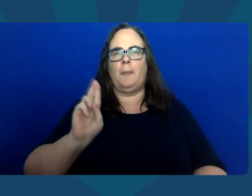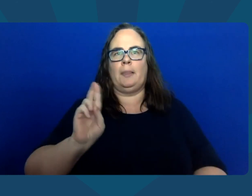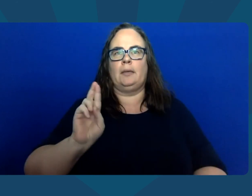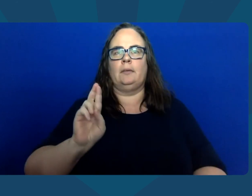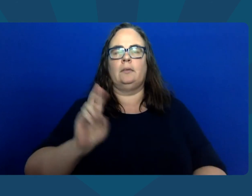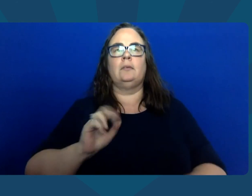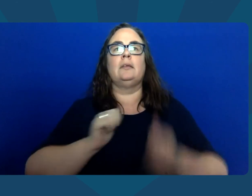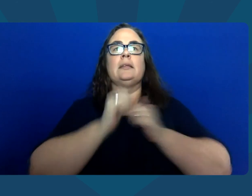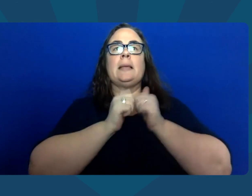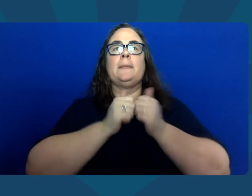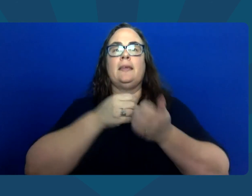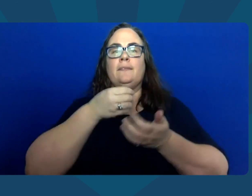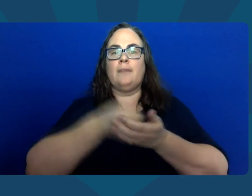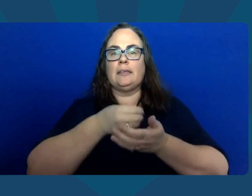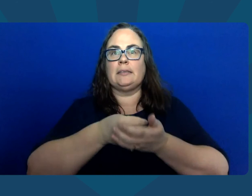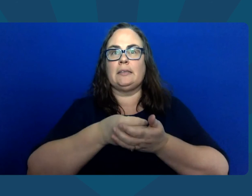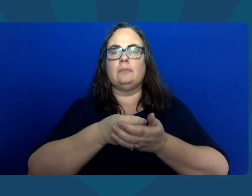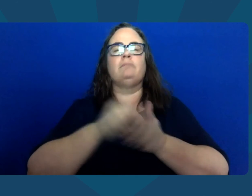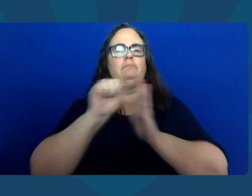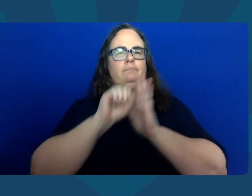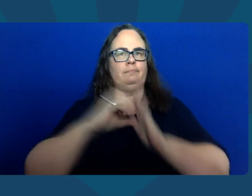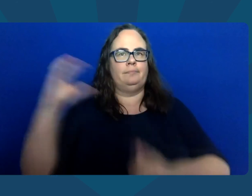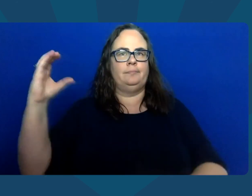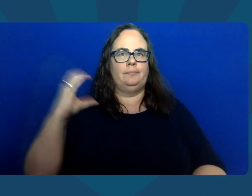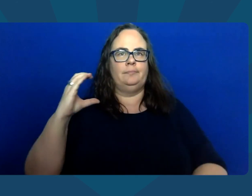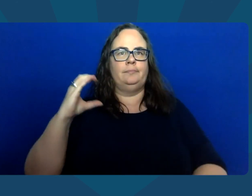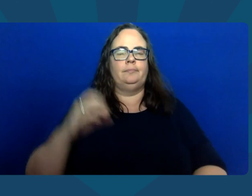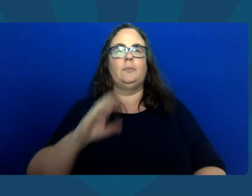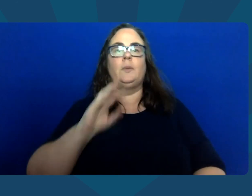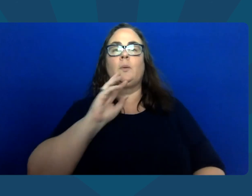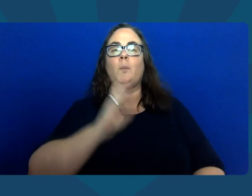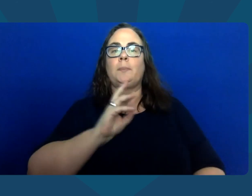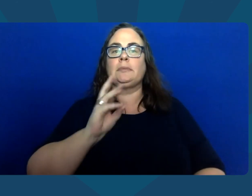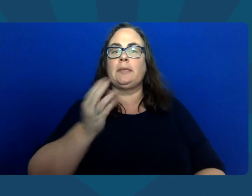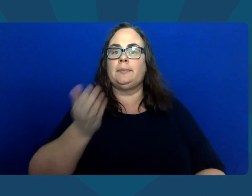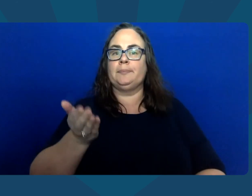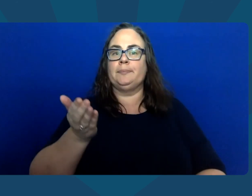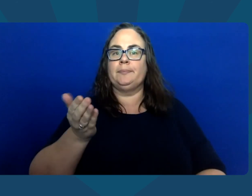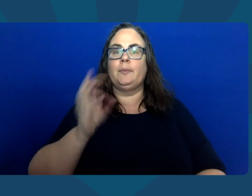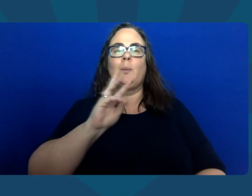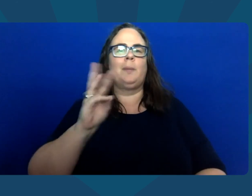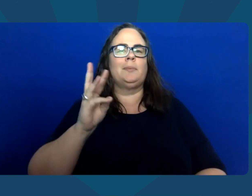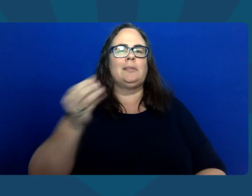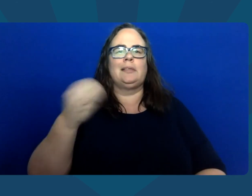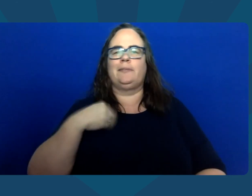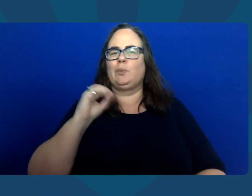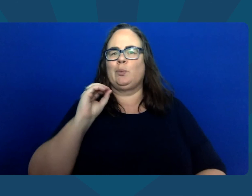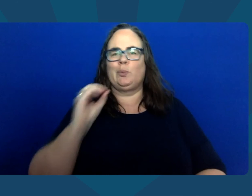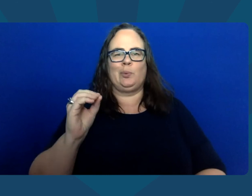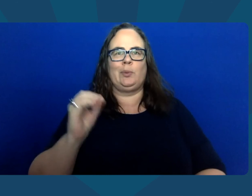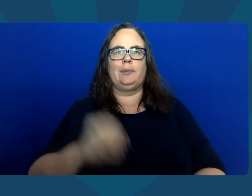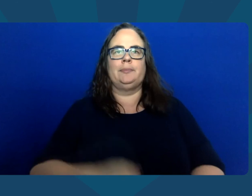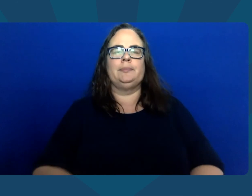Party, Republican. Campaign funding, participating. Website,